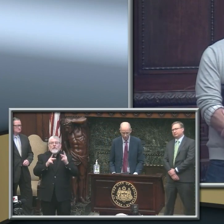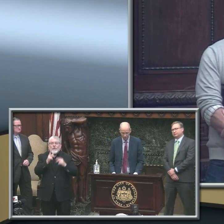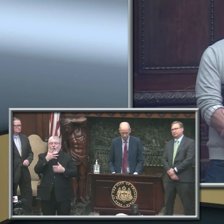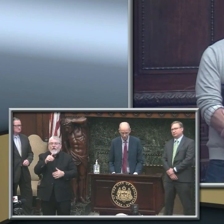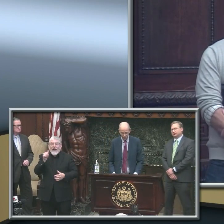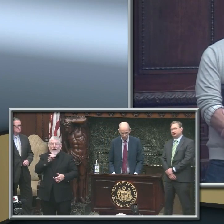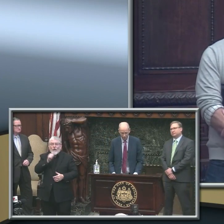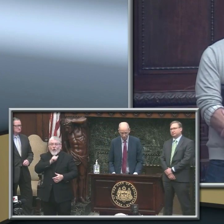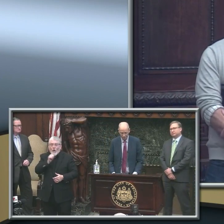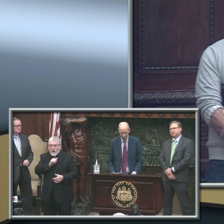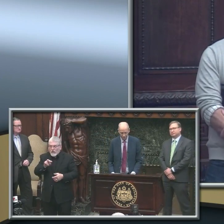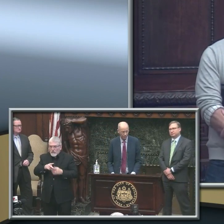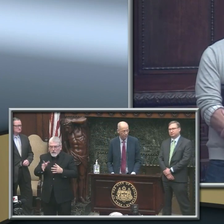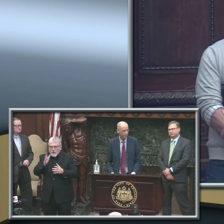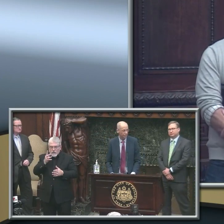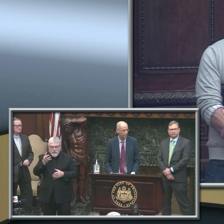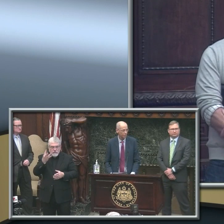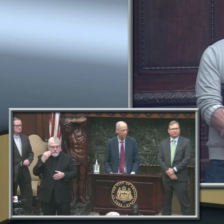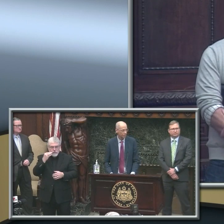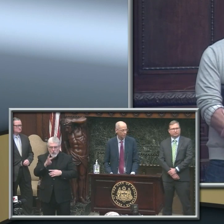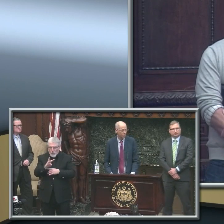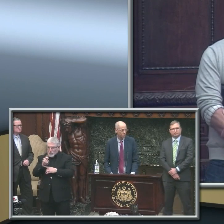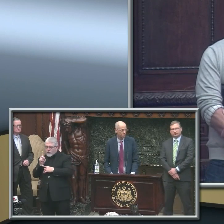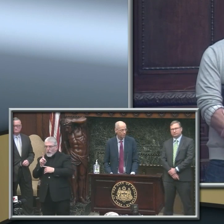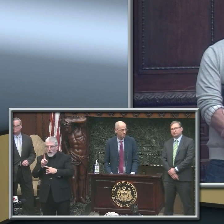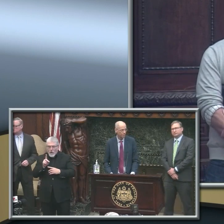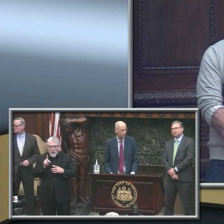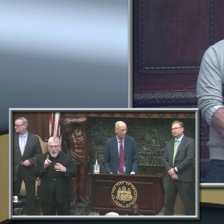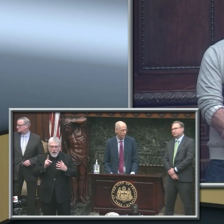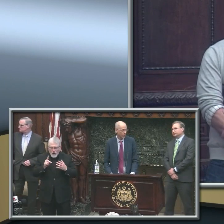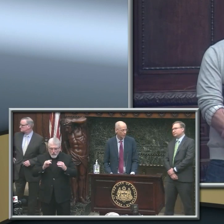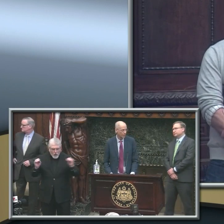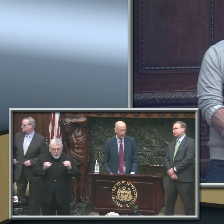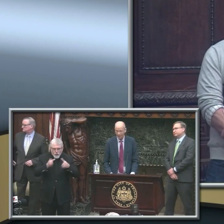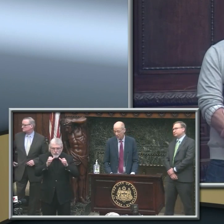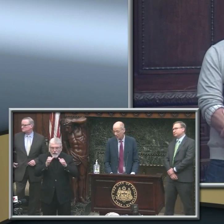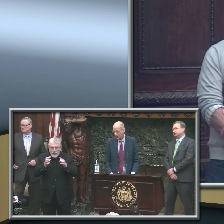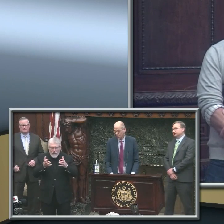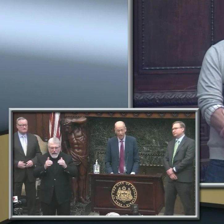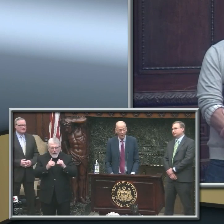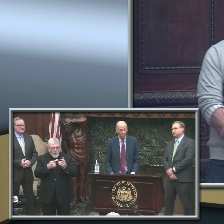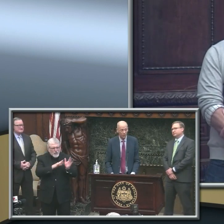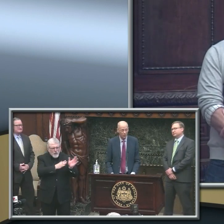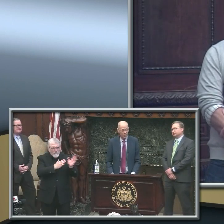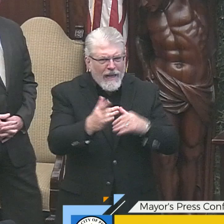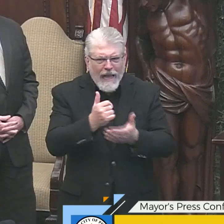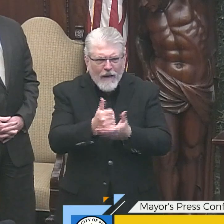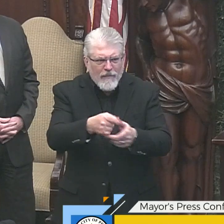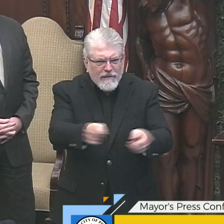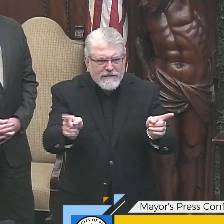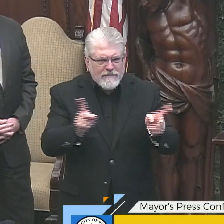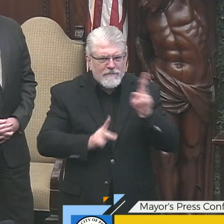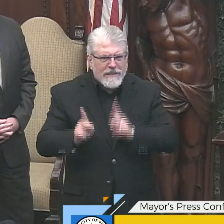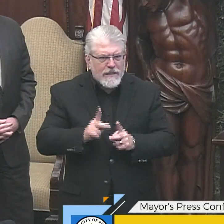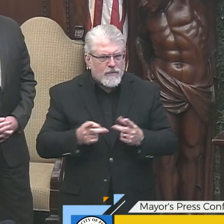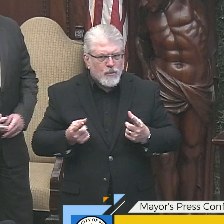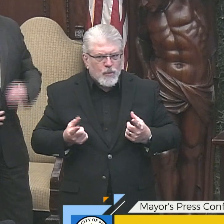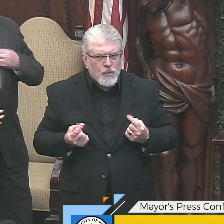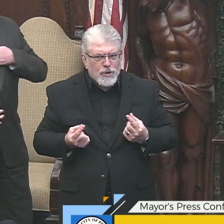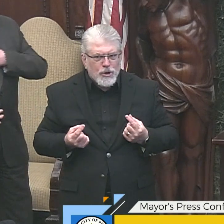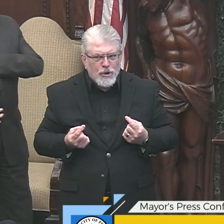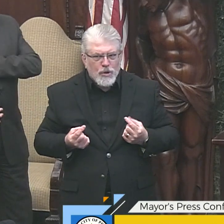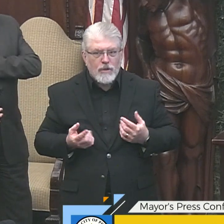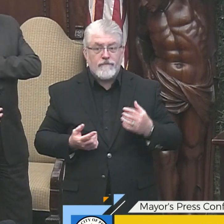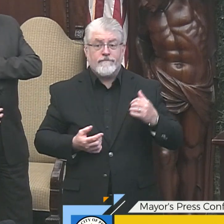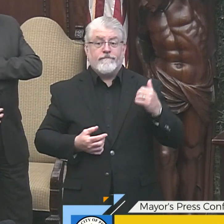a question of where can people get liquor, but for those with an addiction. Yeah, so, alcohol is still available at